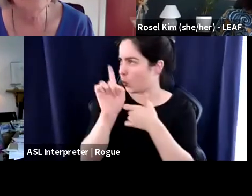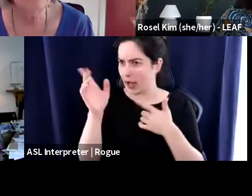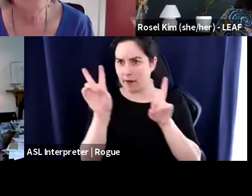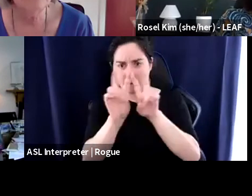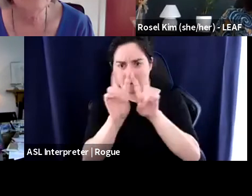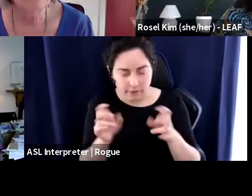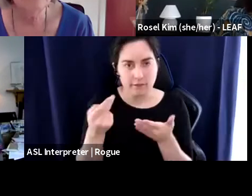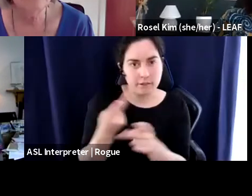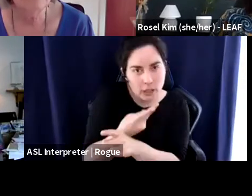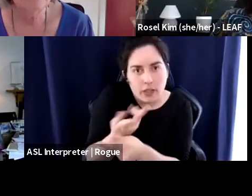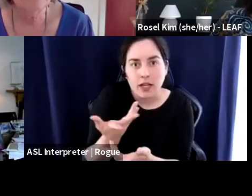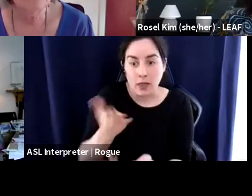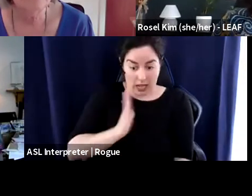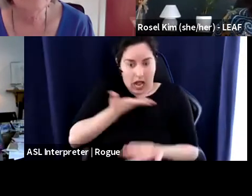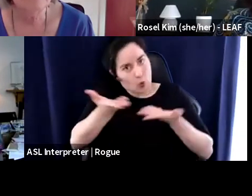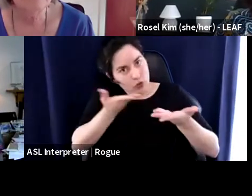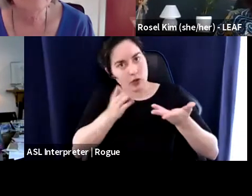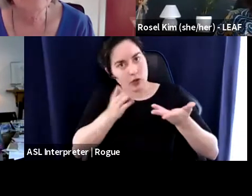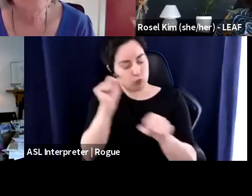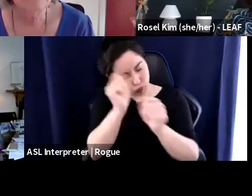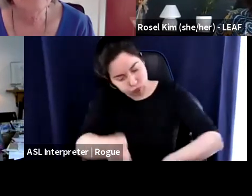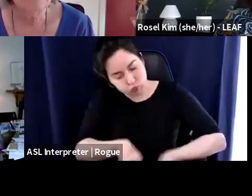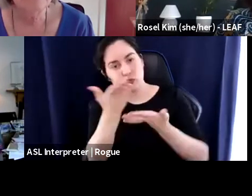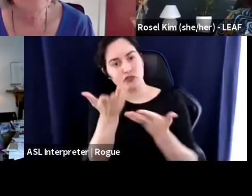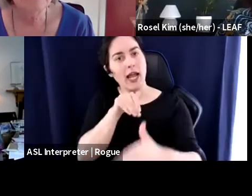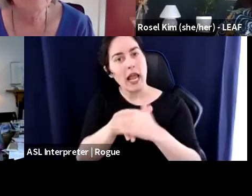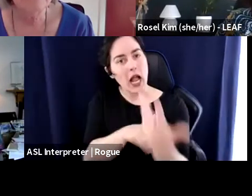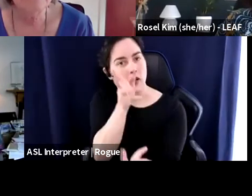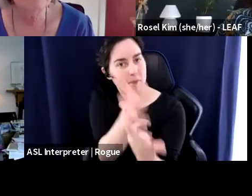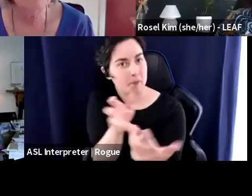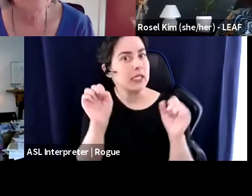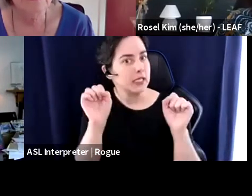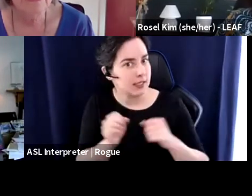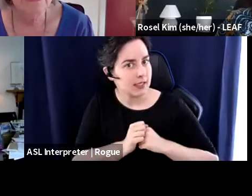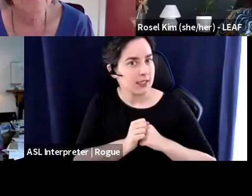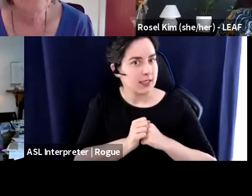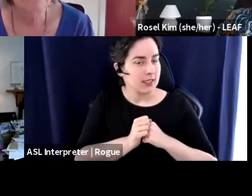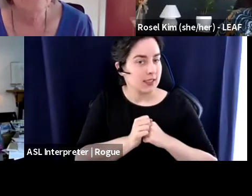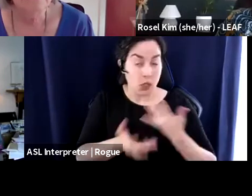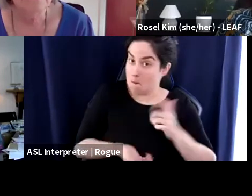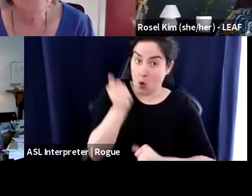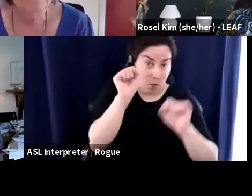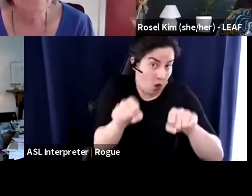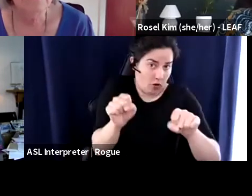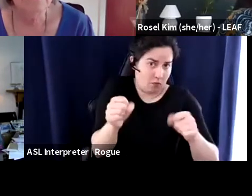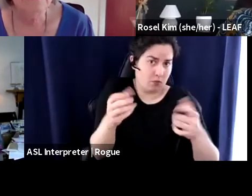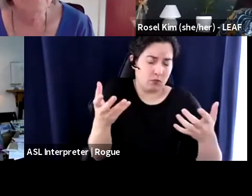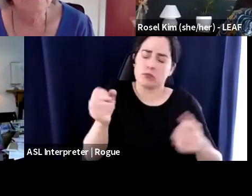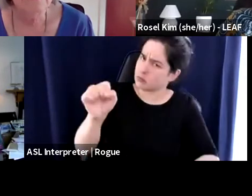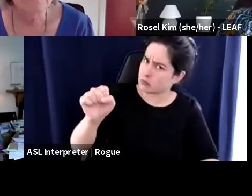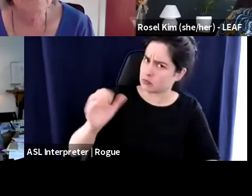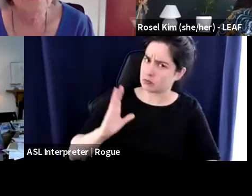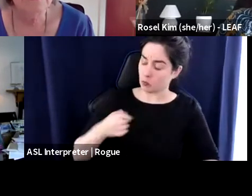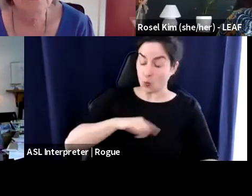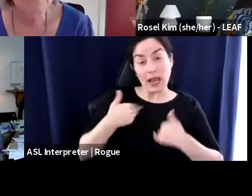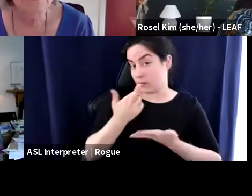we provide and make sure our services are as accessible as they can possibly be. We have some resources on